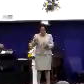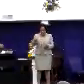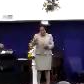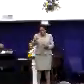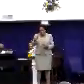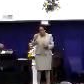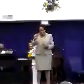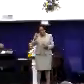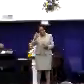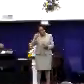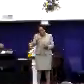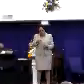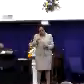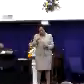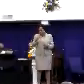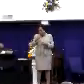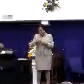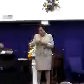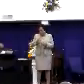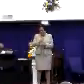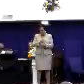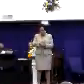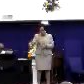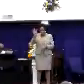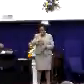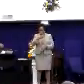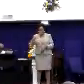oh man, that's hard work. Well, get a paintbrush.